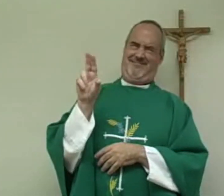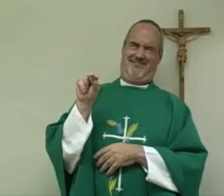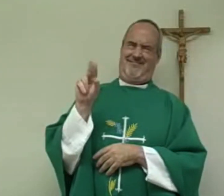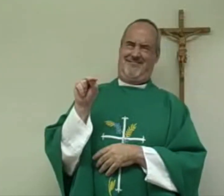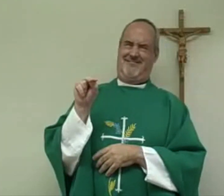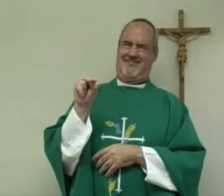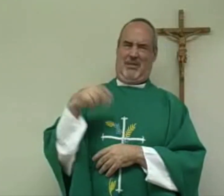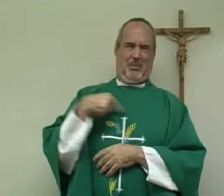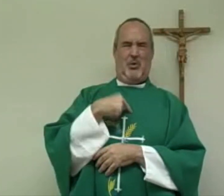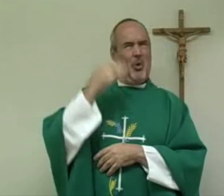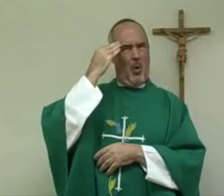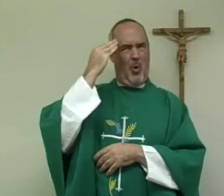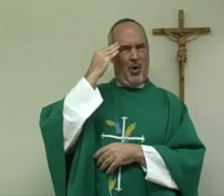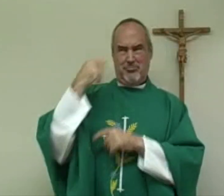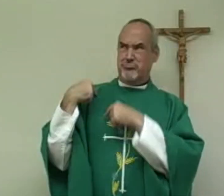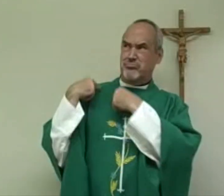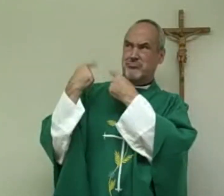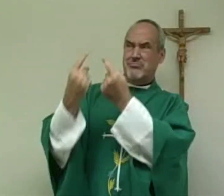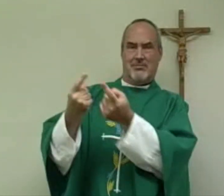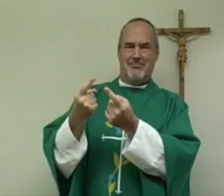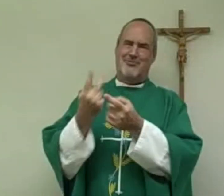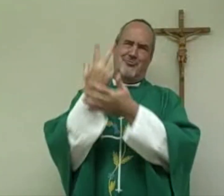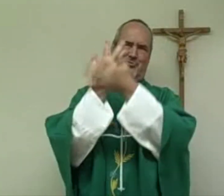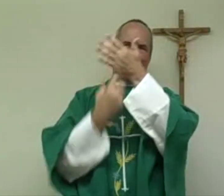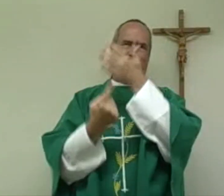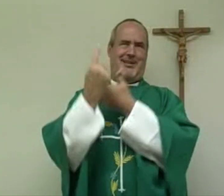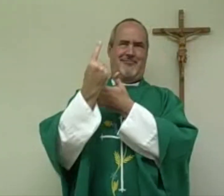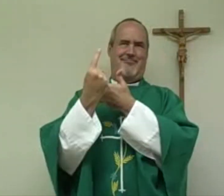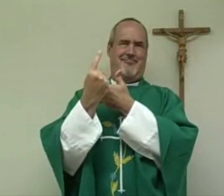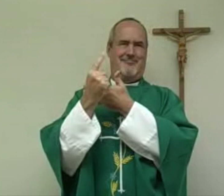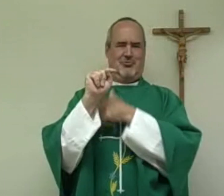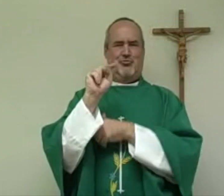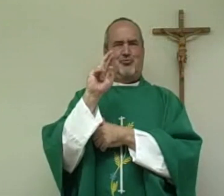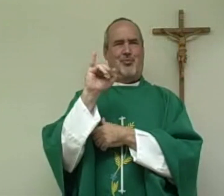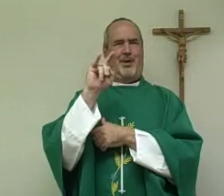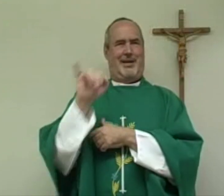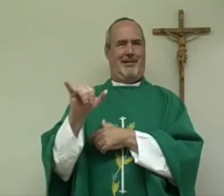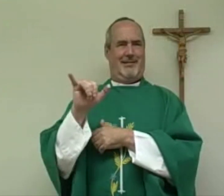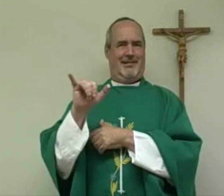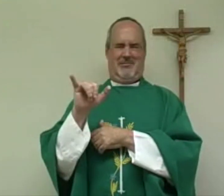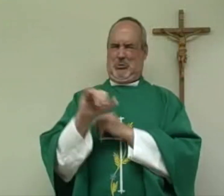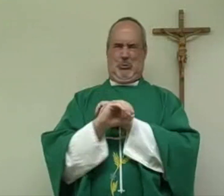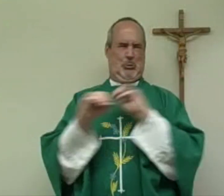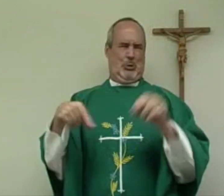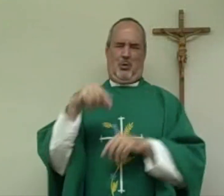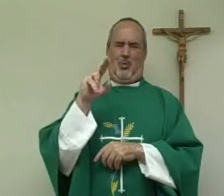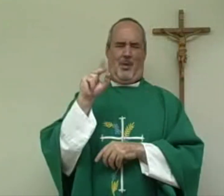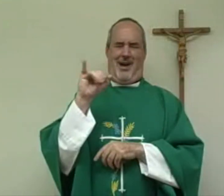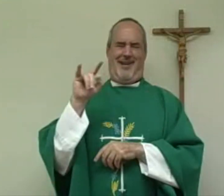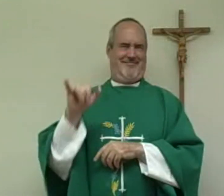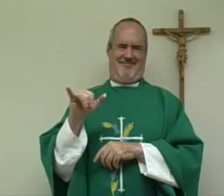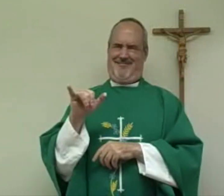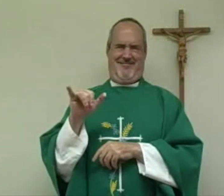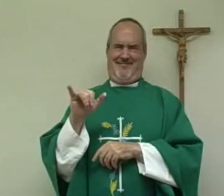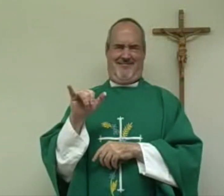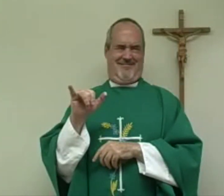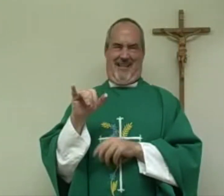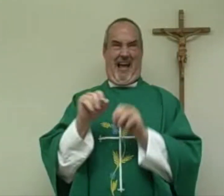would say, no, no, no, no, no. We know that it's the Trinity. It always has been and always will be. There is